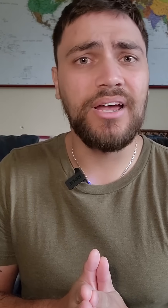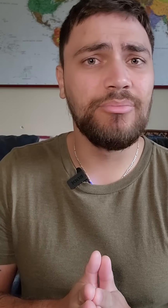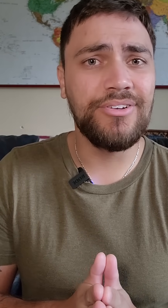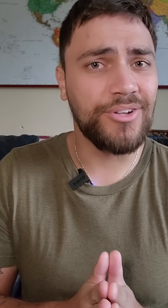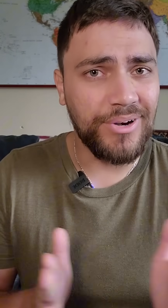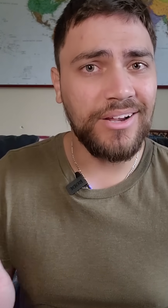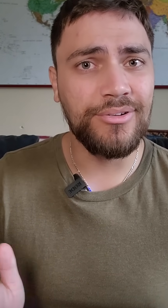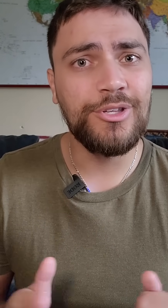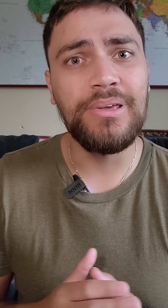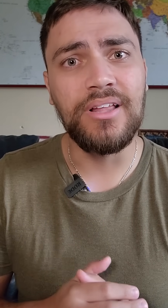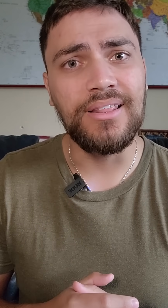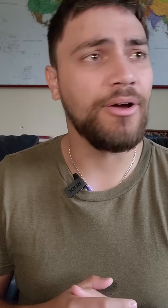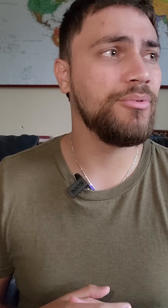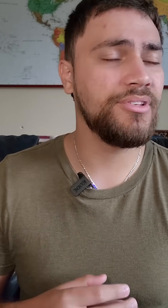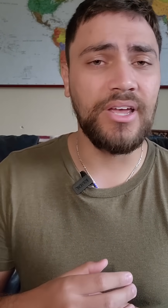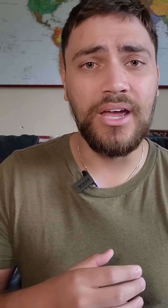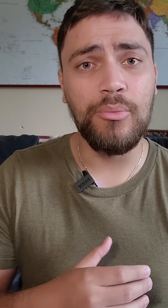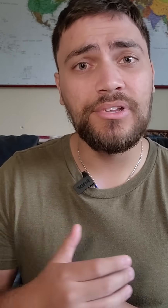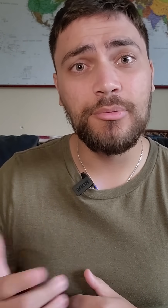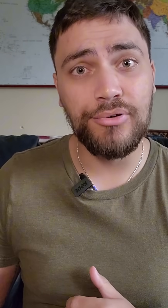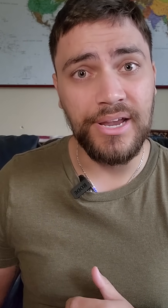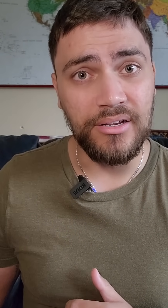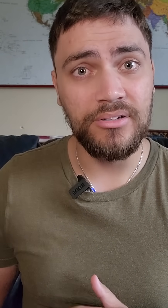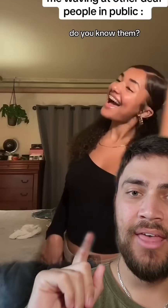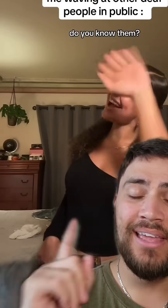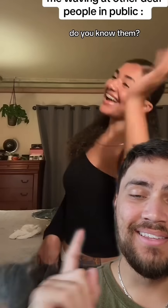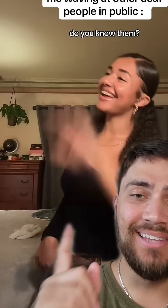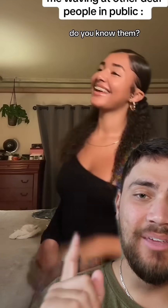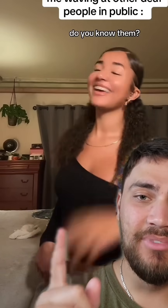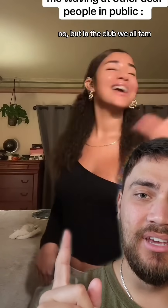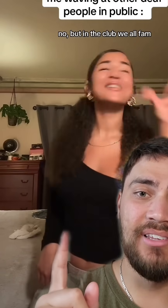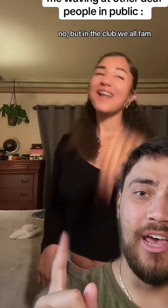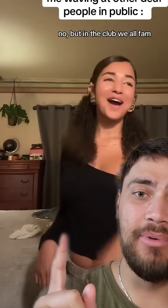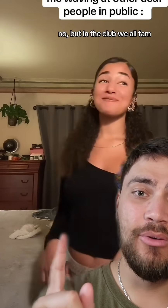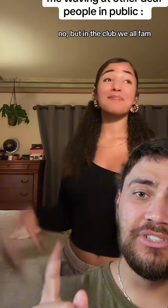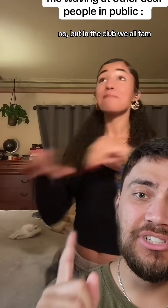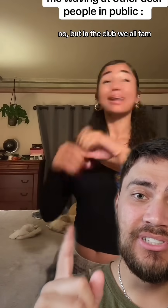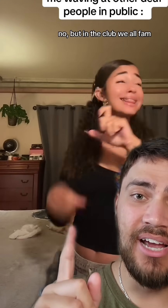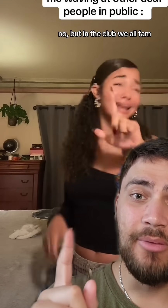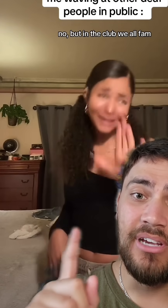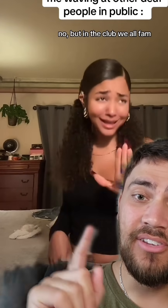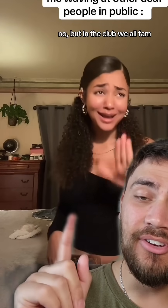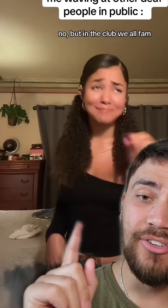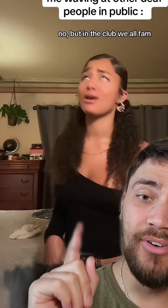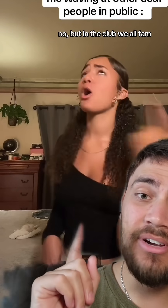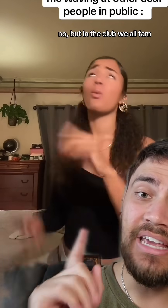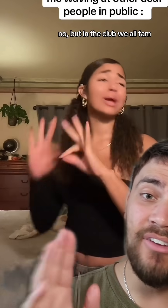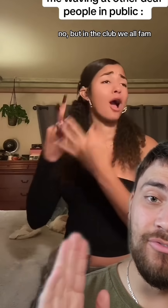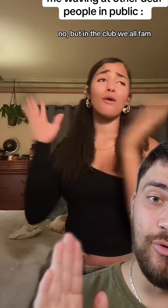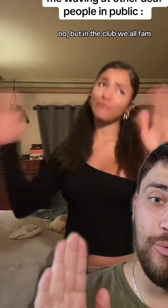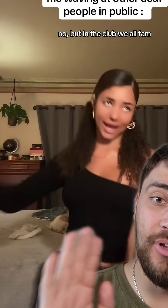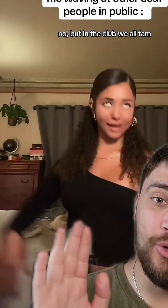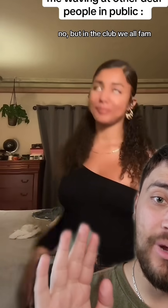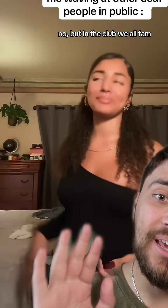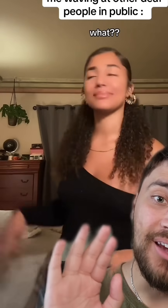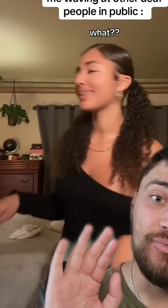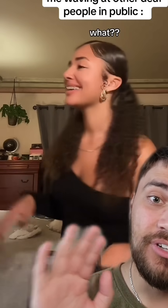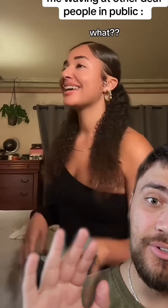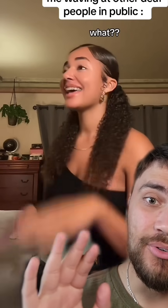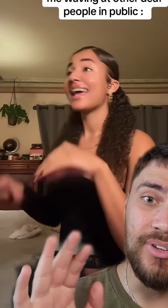we don't actually speak like that. We'll say, I went to the parade. That same thing is happening when she's signing, because here it's very informal and quick and reduced,